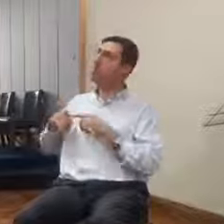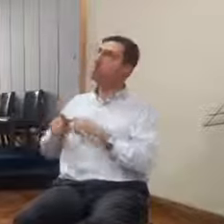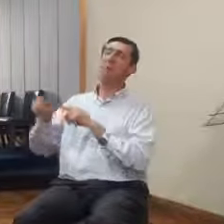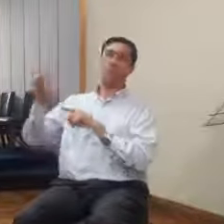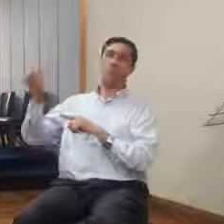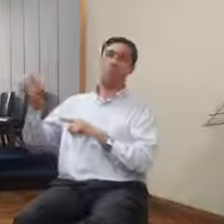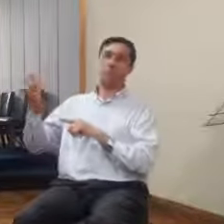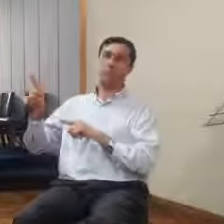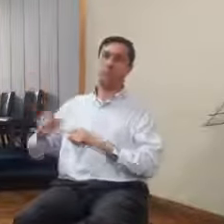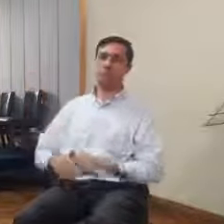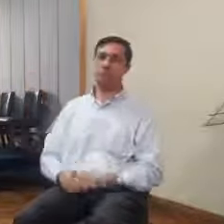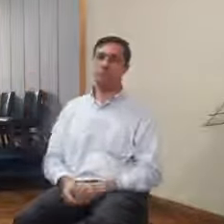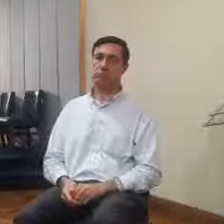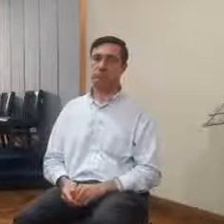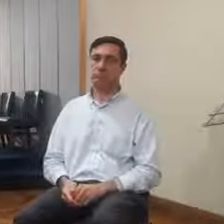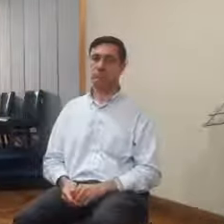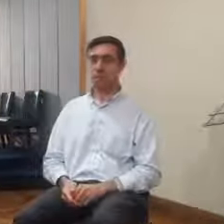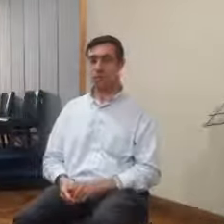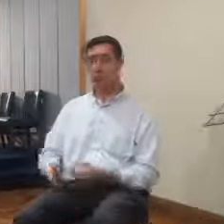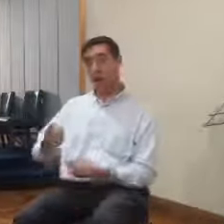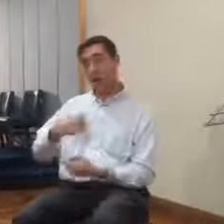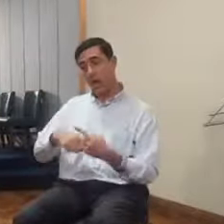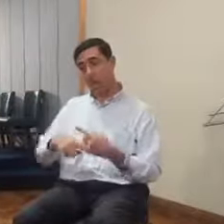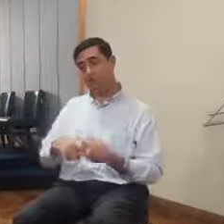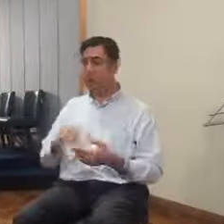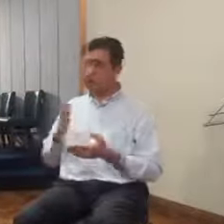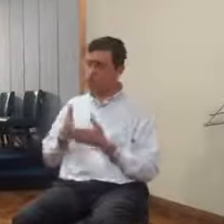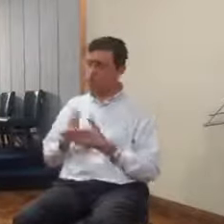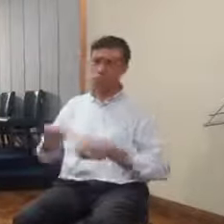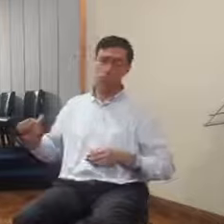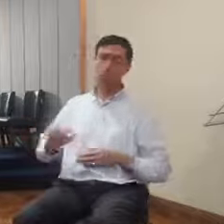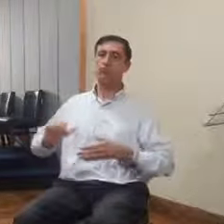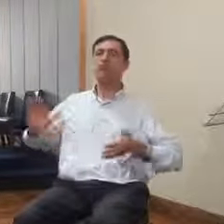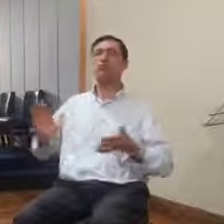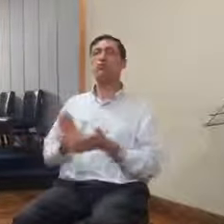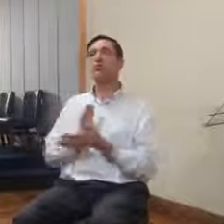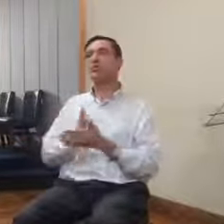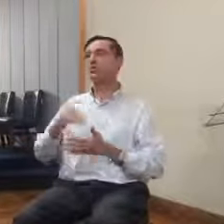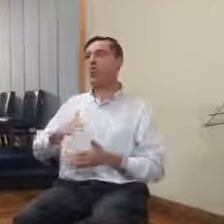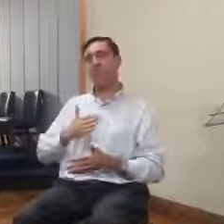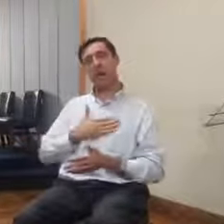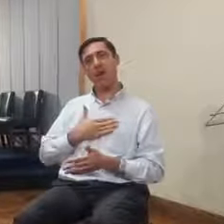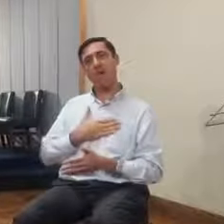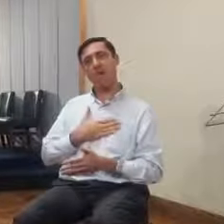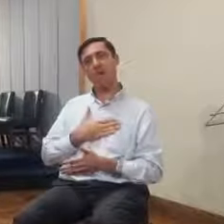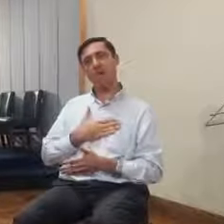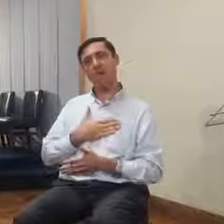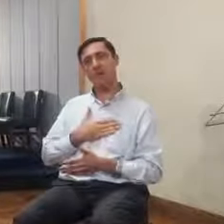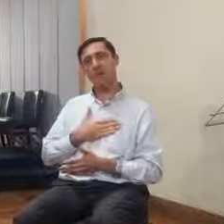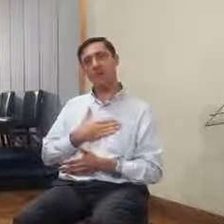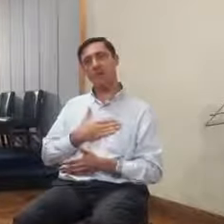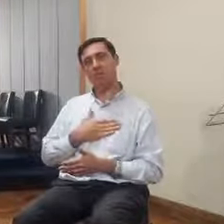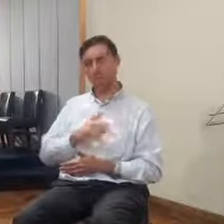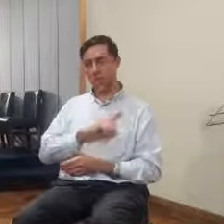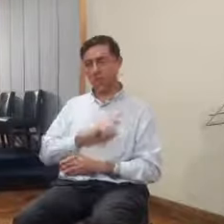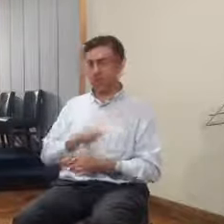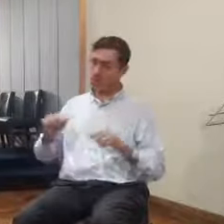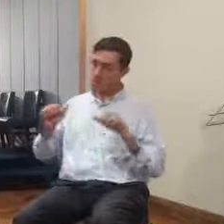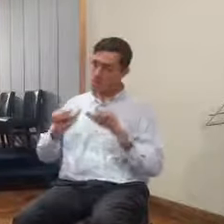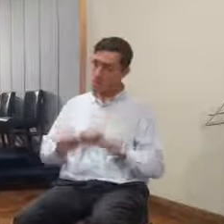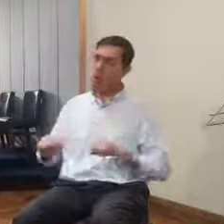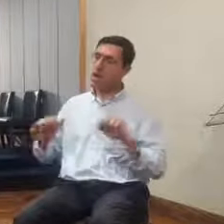who heartily rejoice in Him, those who wait on Him in all things, those who